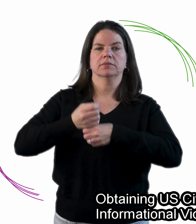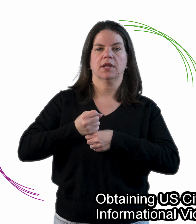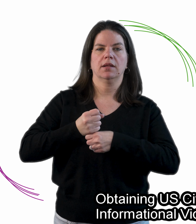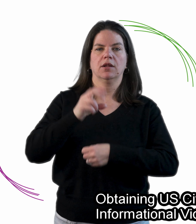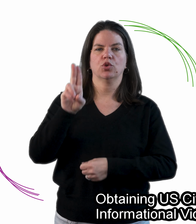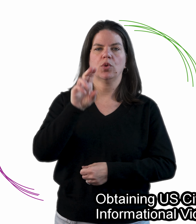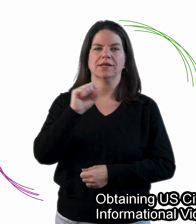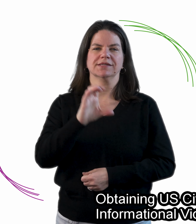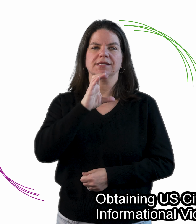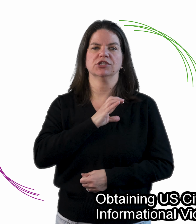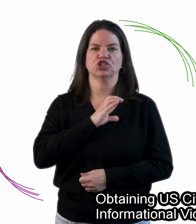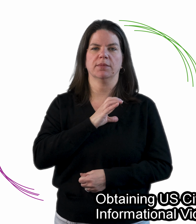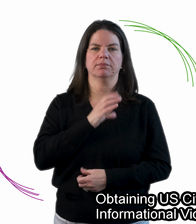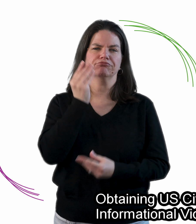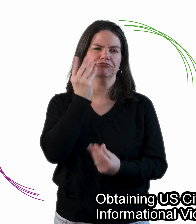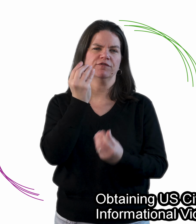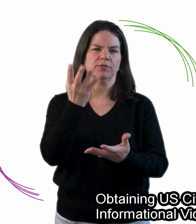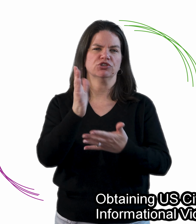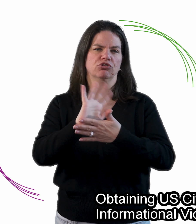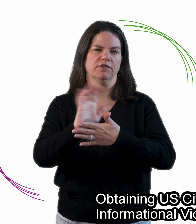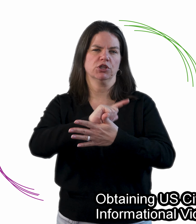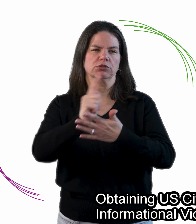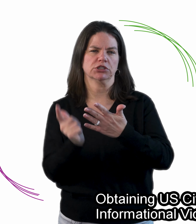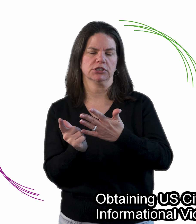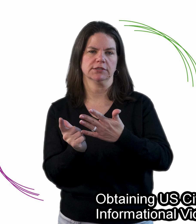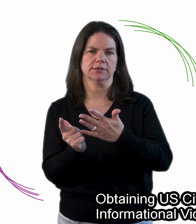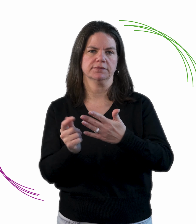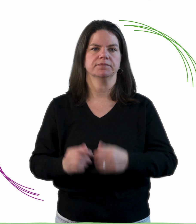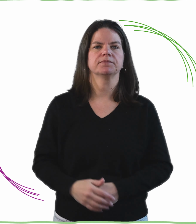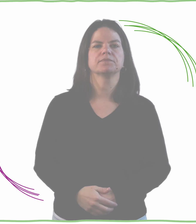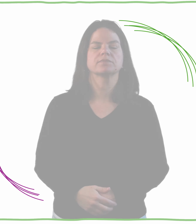Obtaining U.S. Citizenship Informational Video Series.